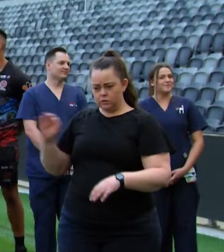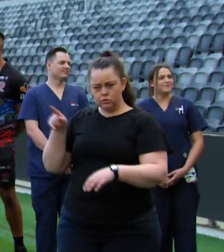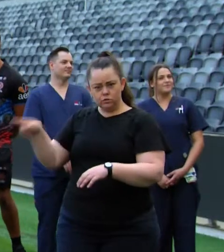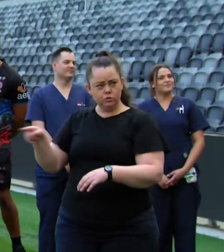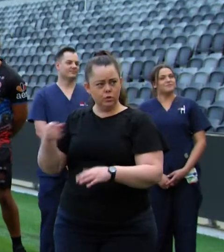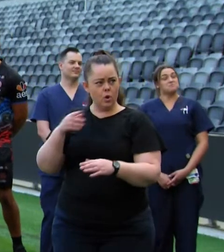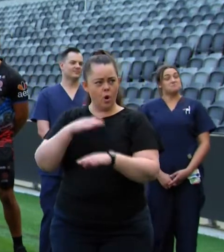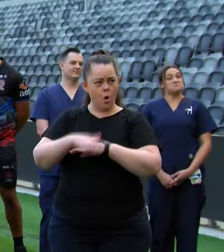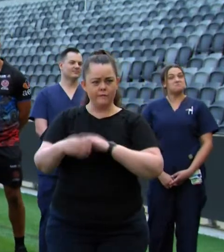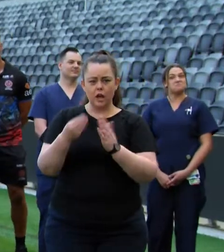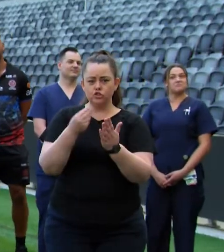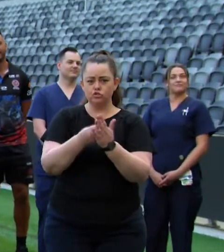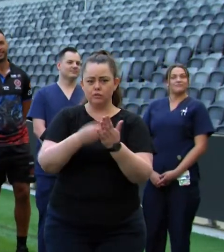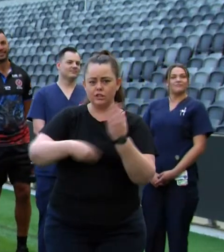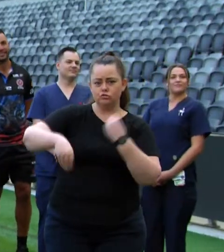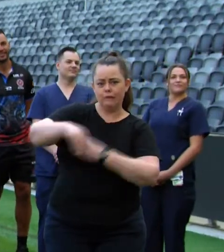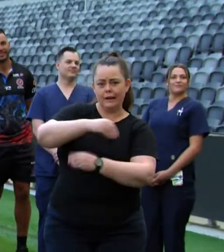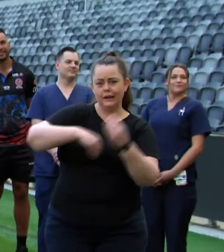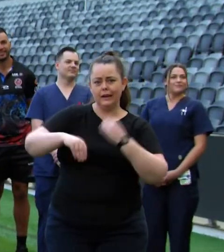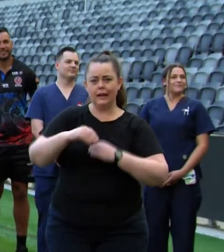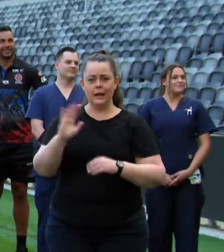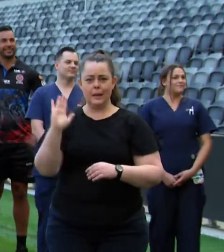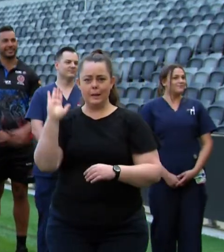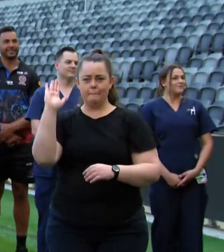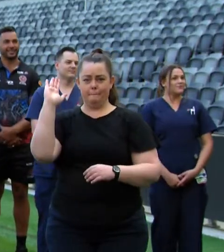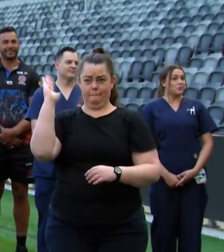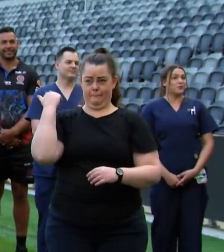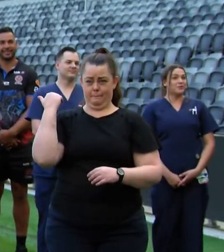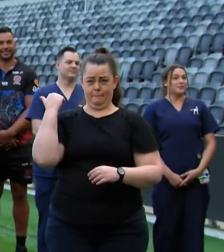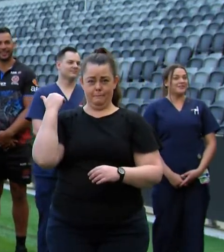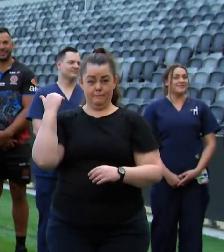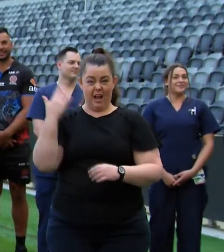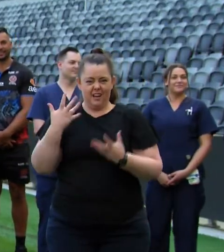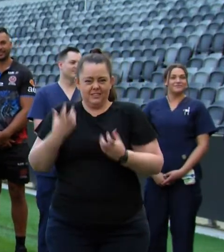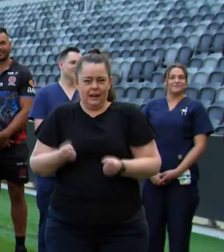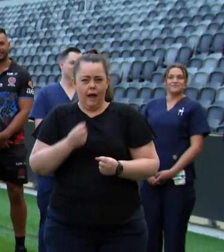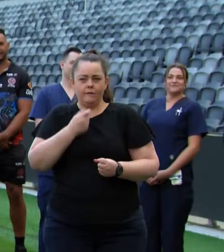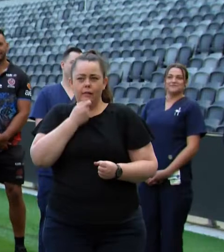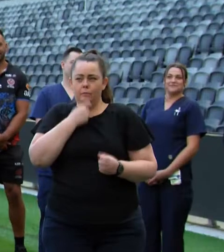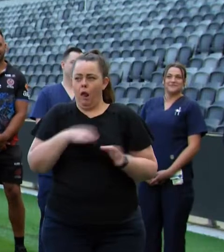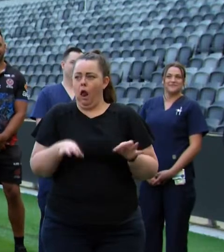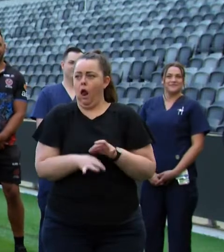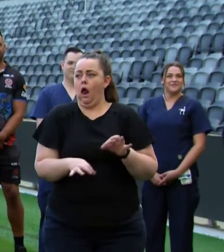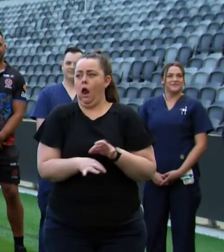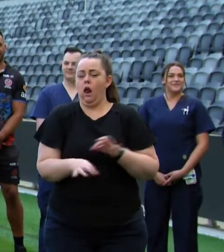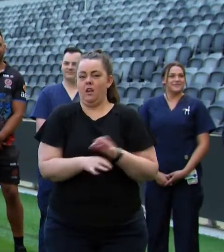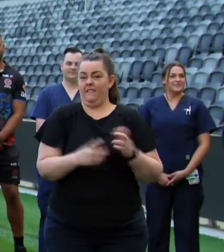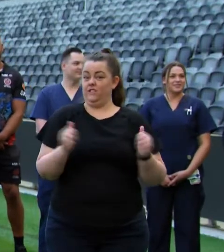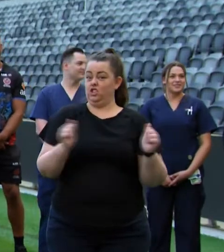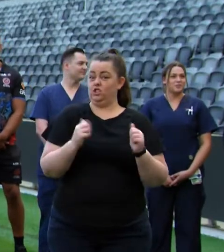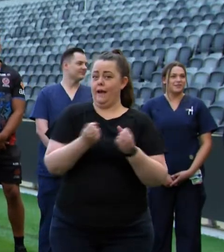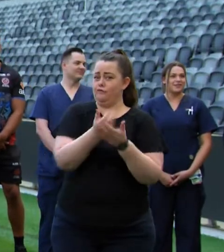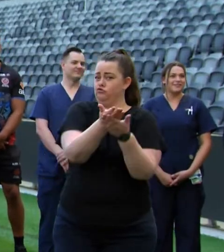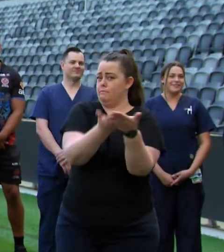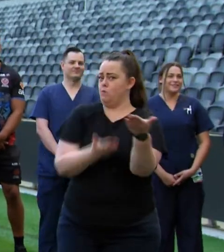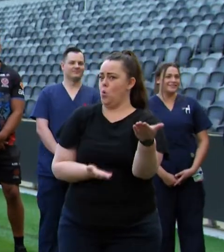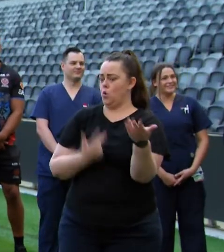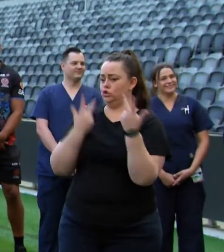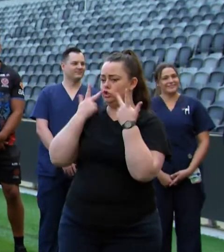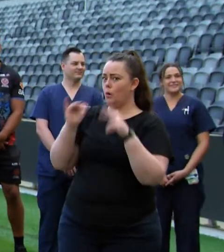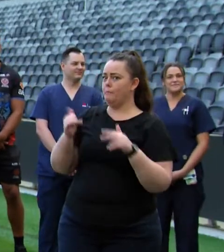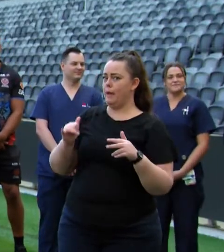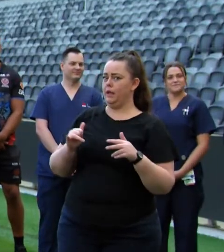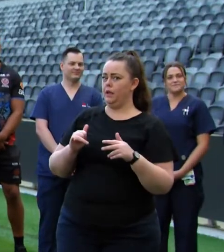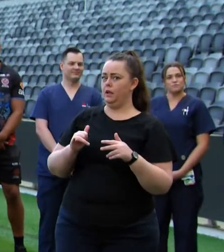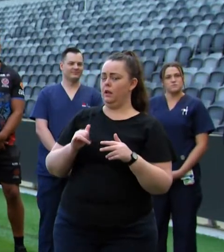take for Treasury's attempts to stymie her investigation? Well, look, I haven't read the report. You haven't read the report? No, it